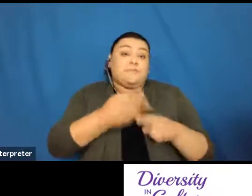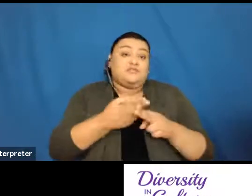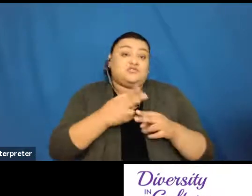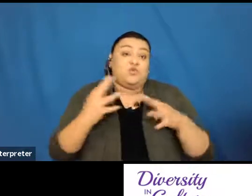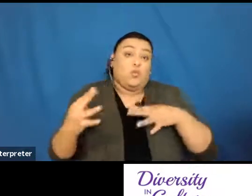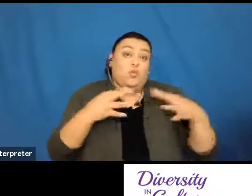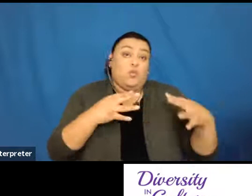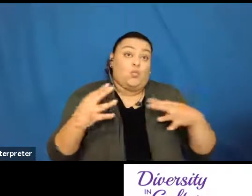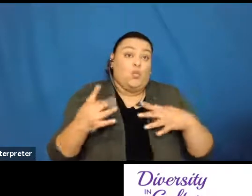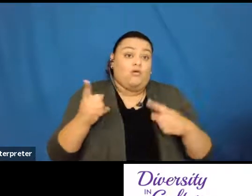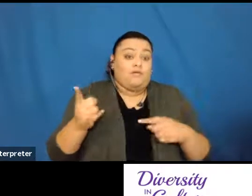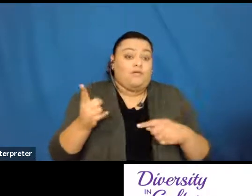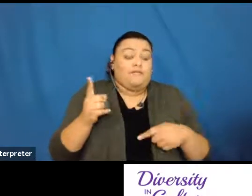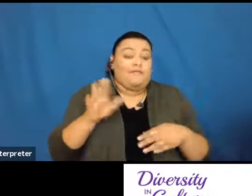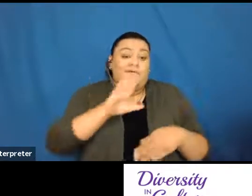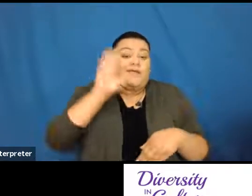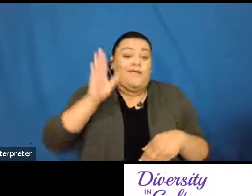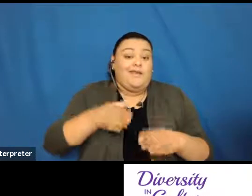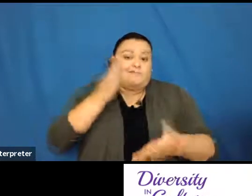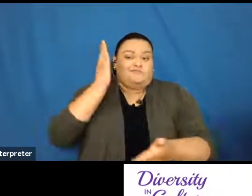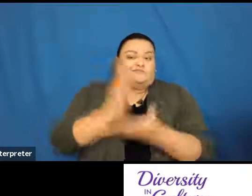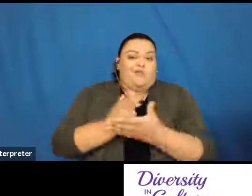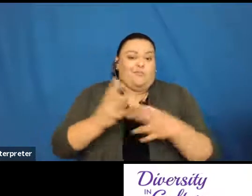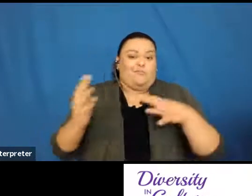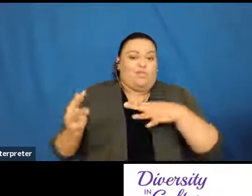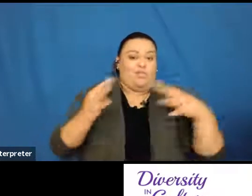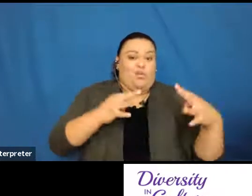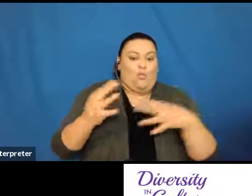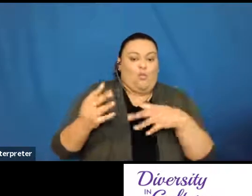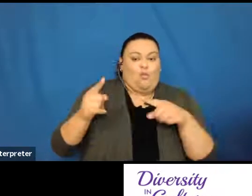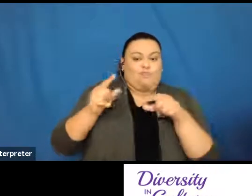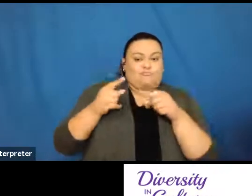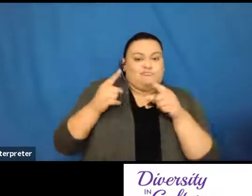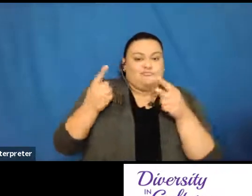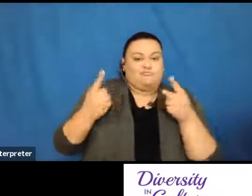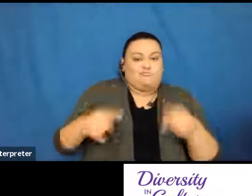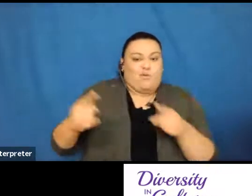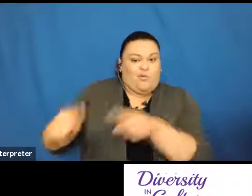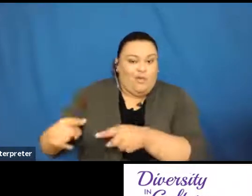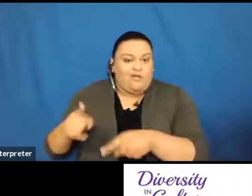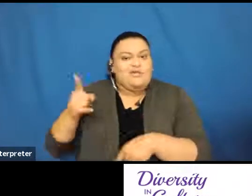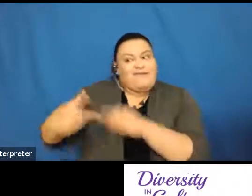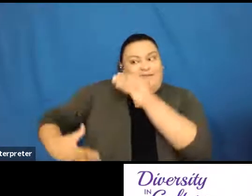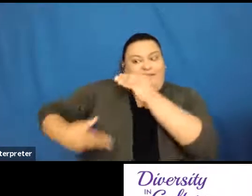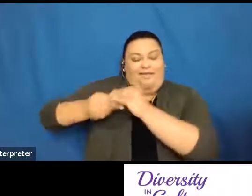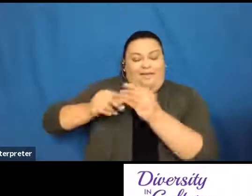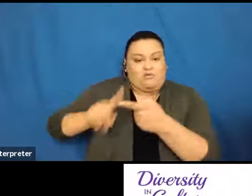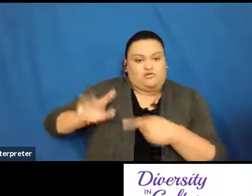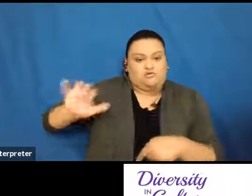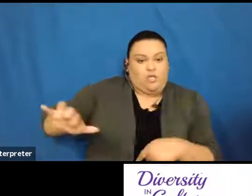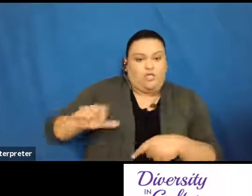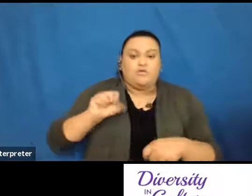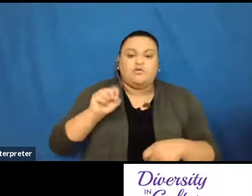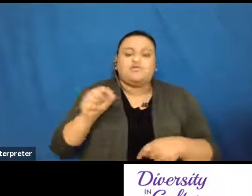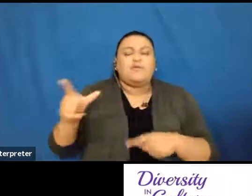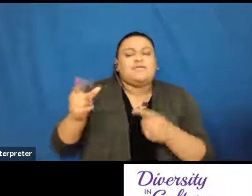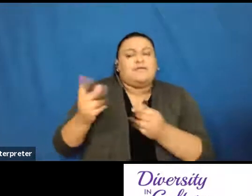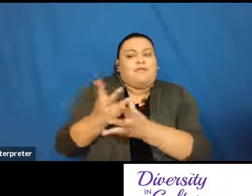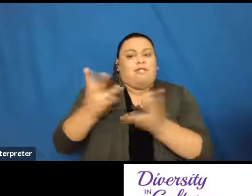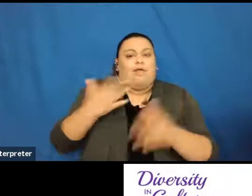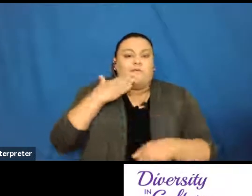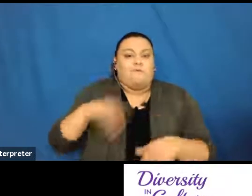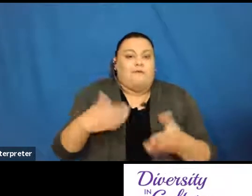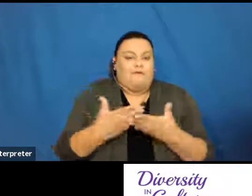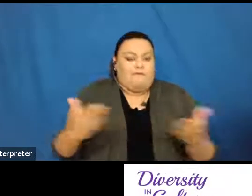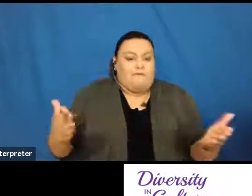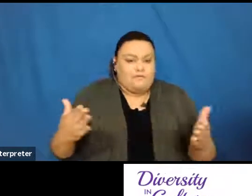he never got stopped any war that was going on in his presidency, but he added to the war. So he did a lot of bad stuff, you know, and it's hard